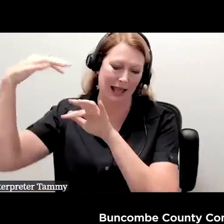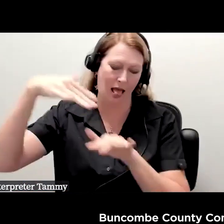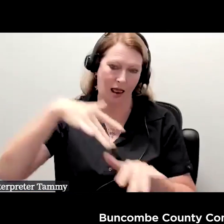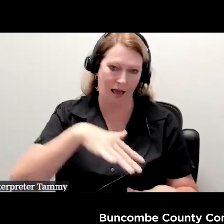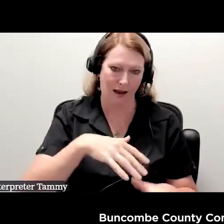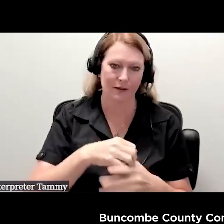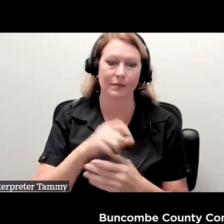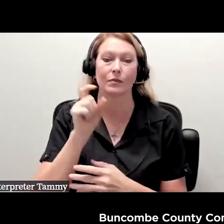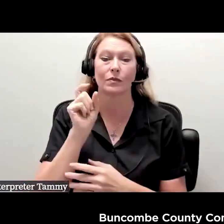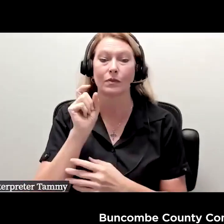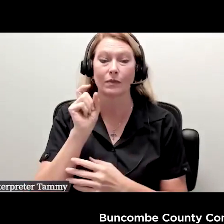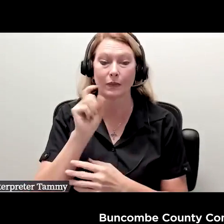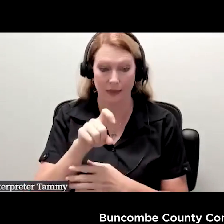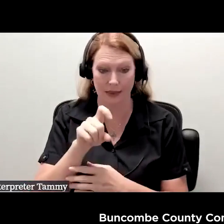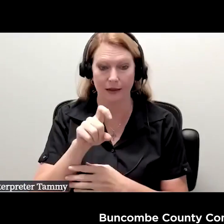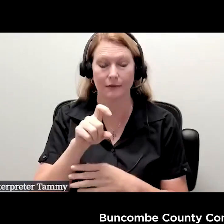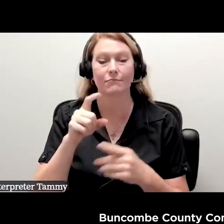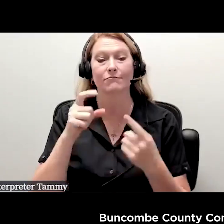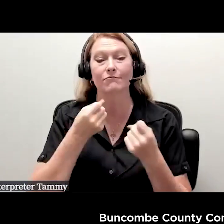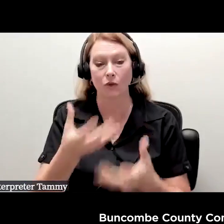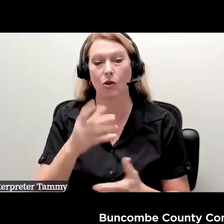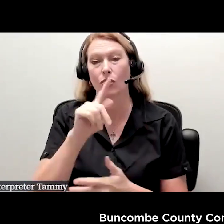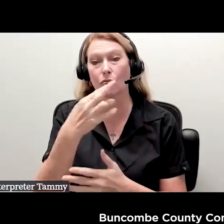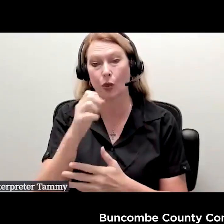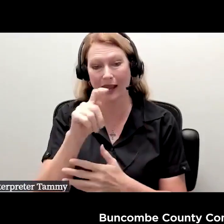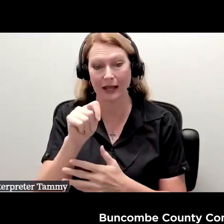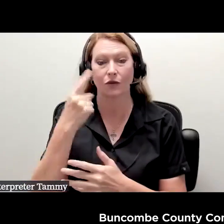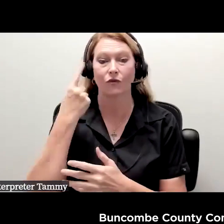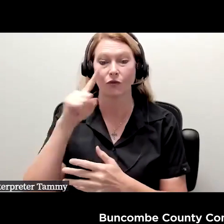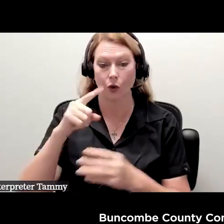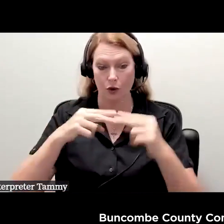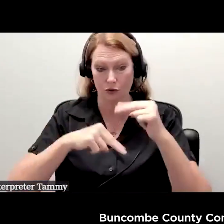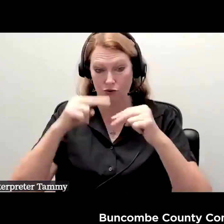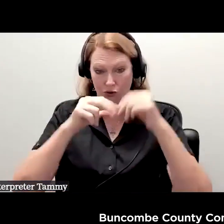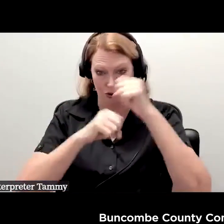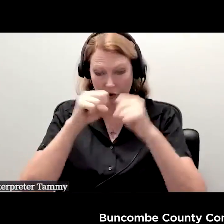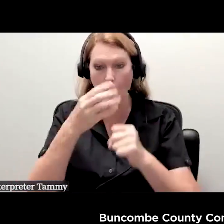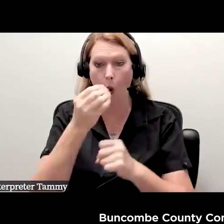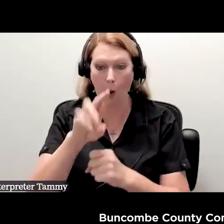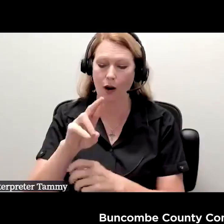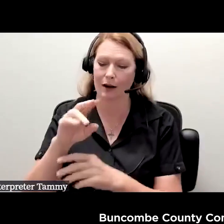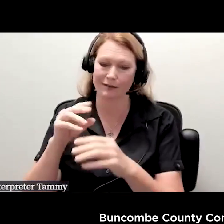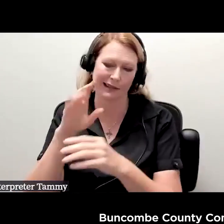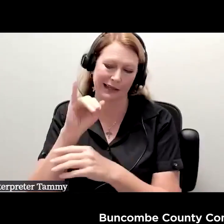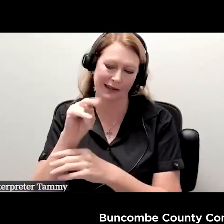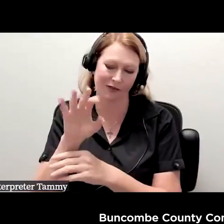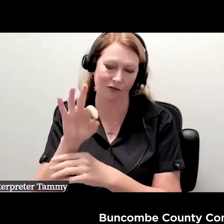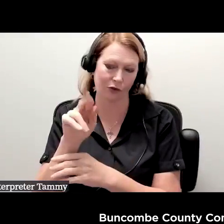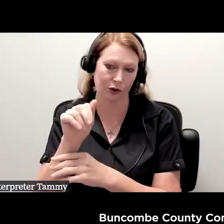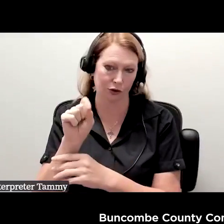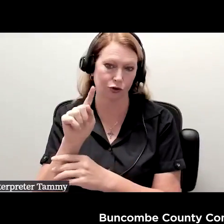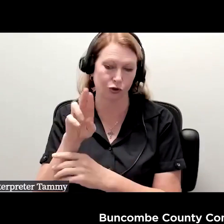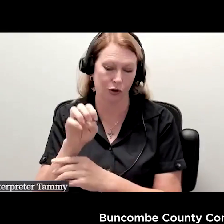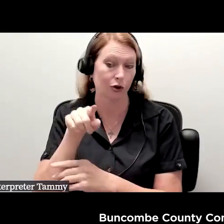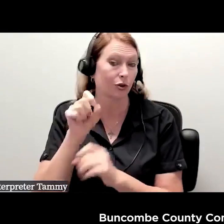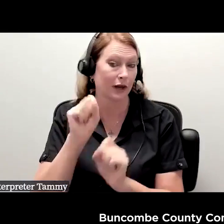pose a threat to existing structures or infrastructure. To apply, you can submit damage information via the